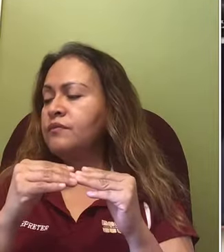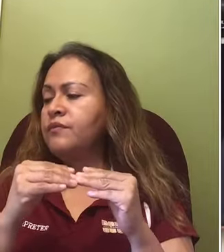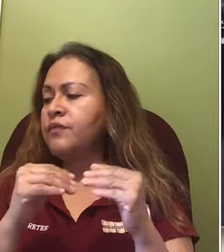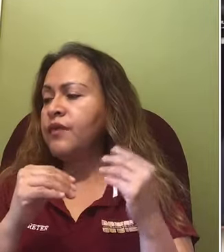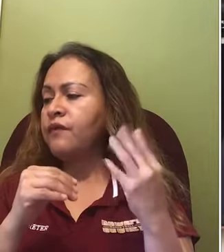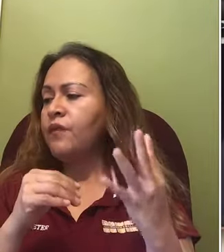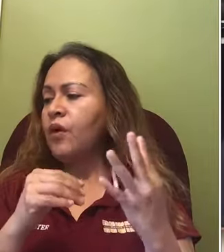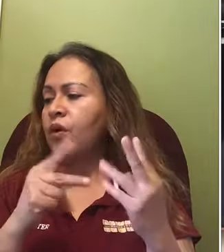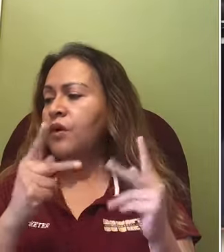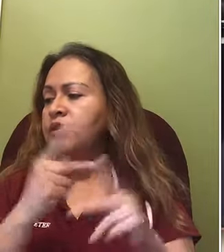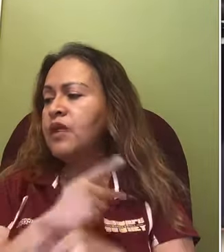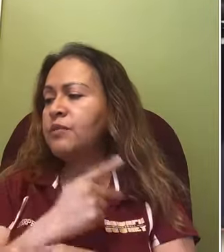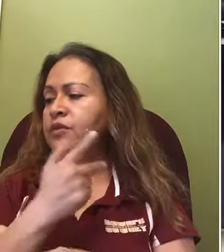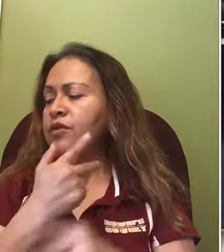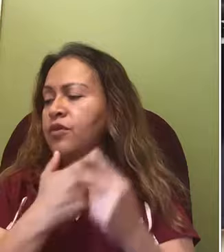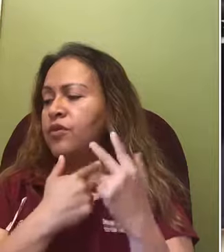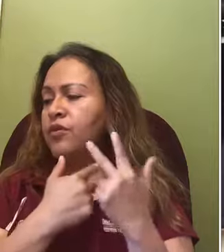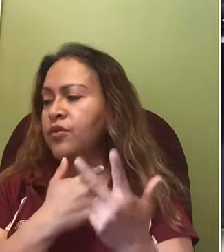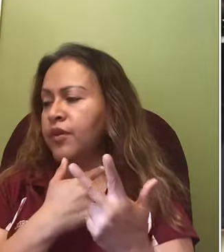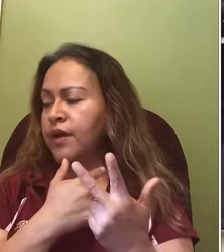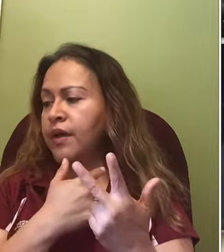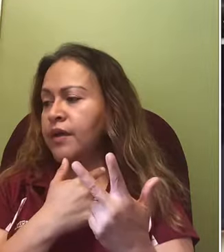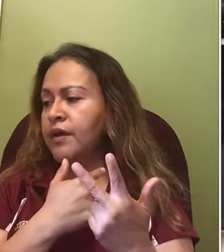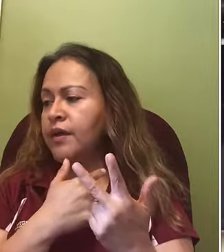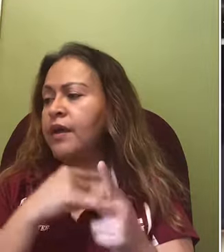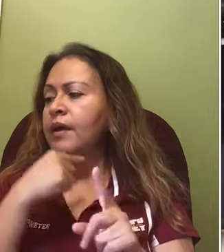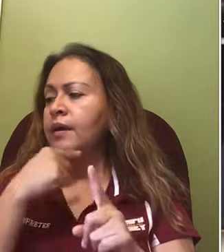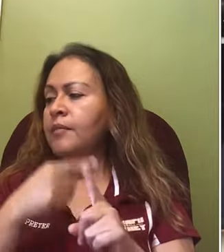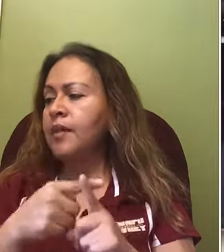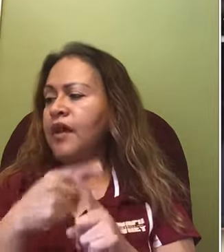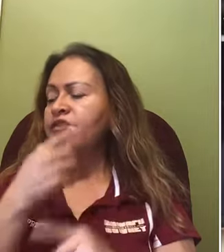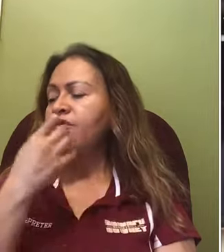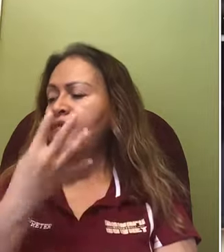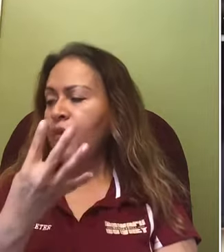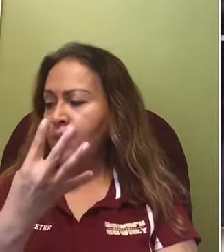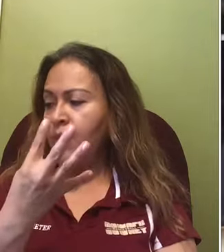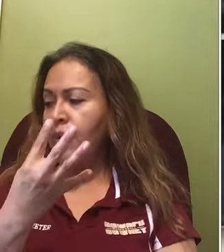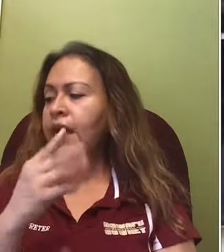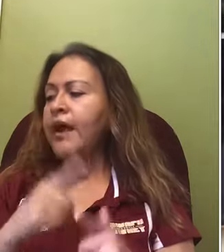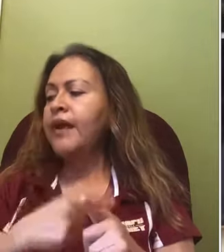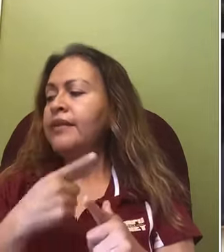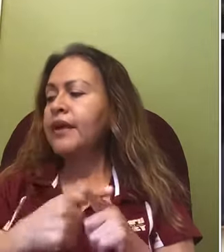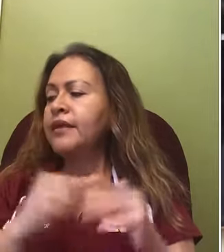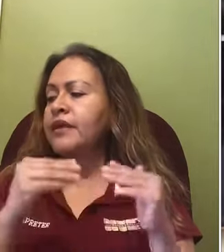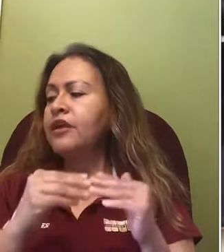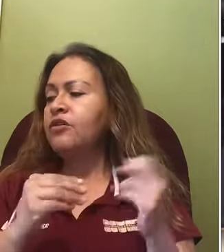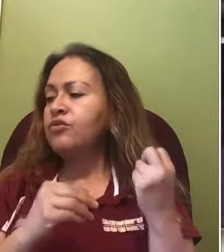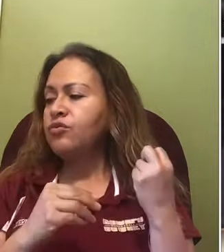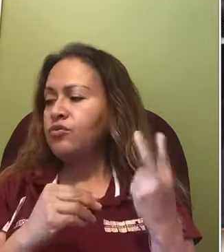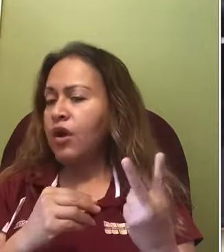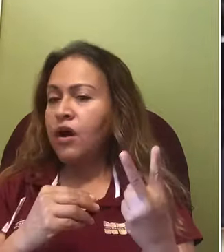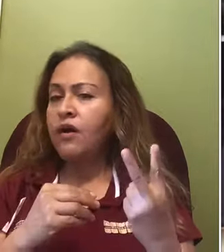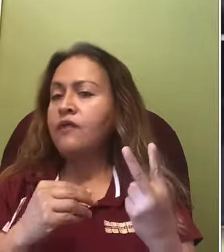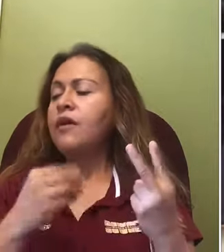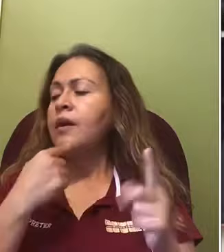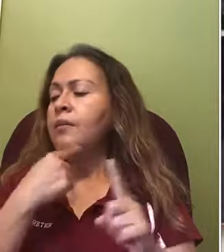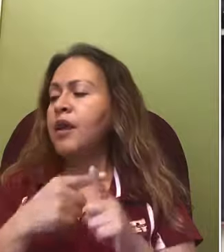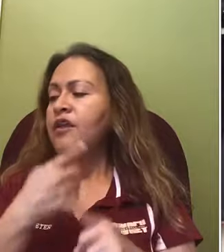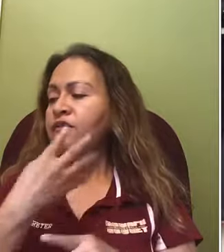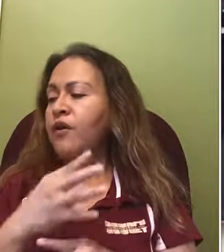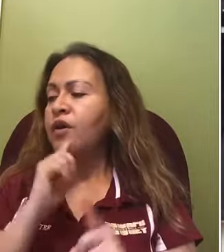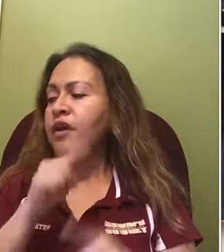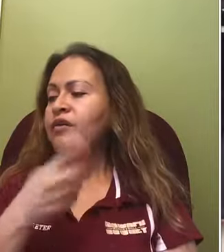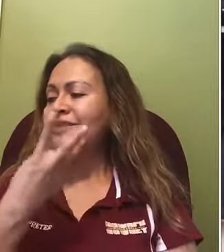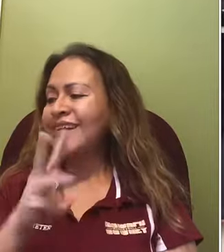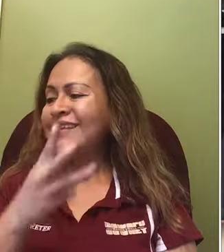4 times 3 plus 4. And this is going to be equal to 12 plus 4 is equal to 16.